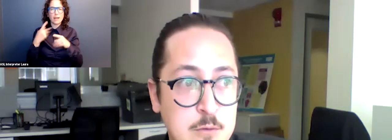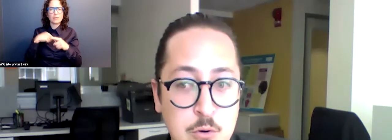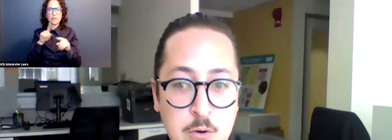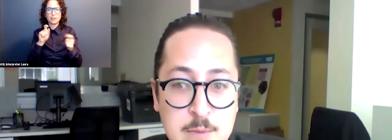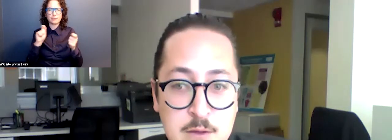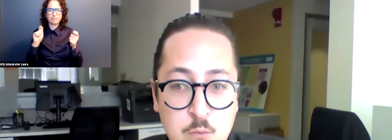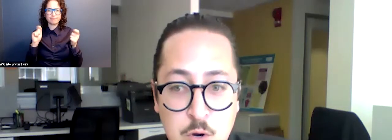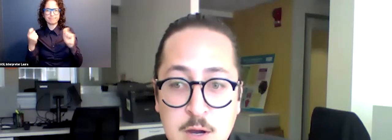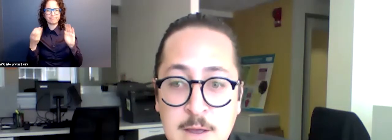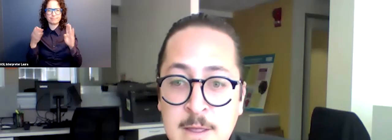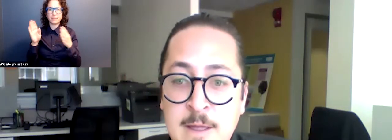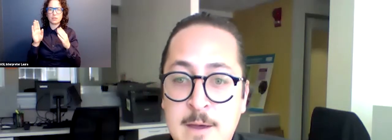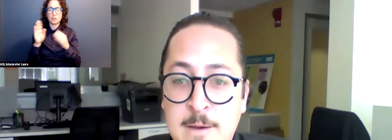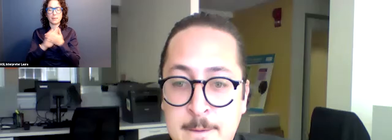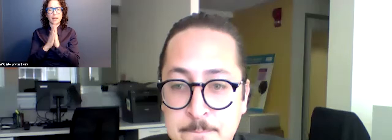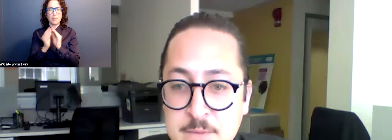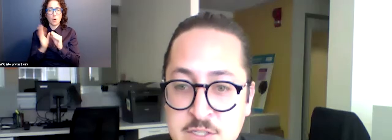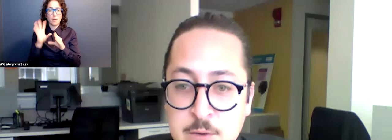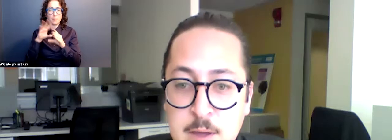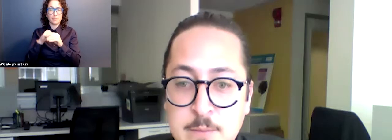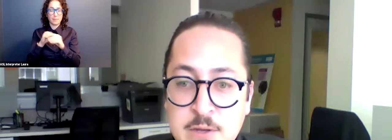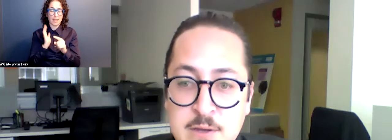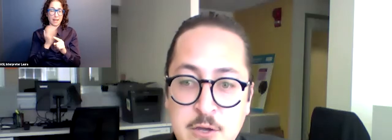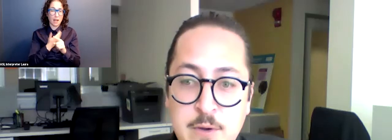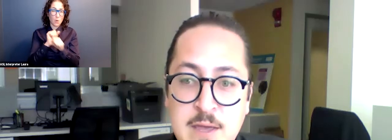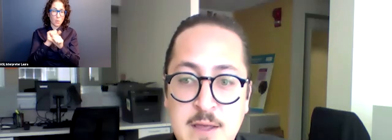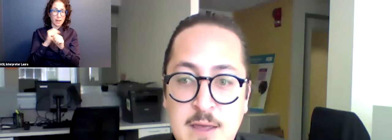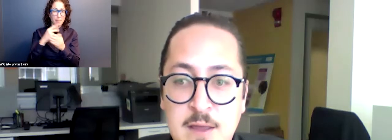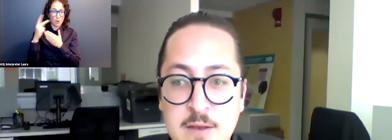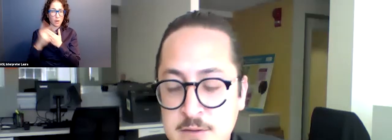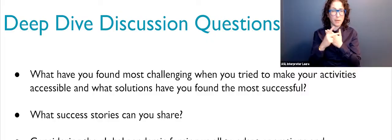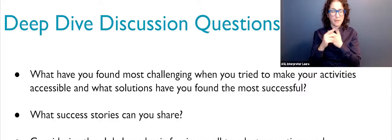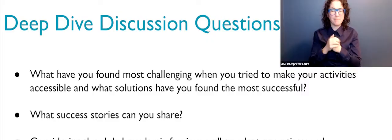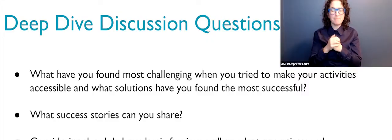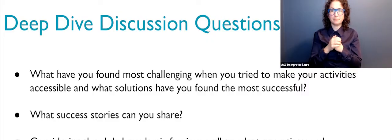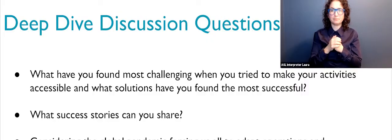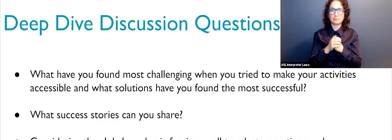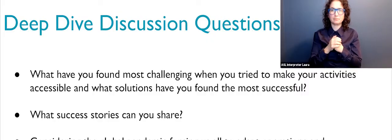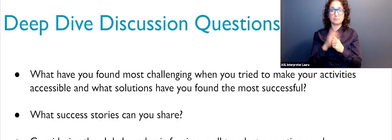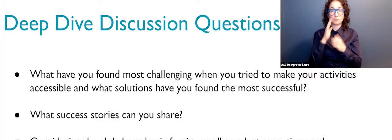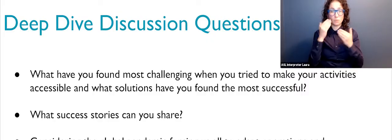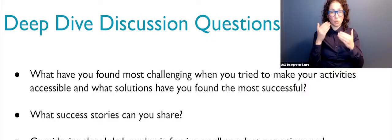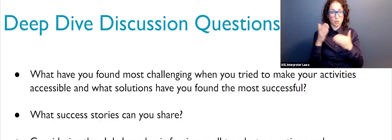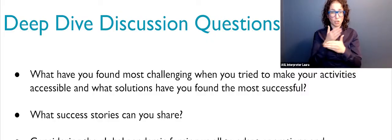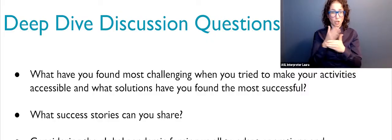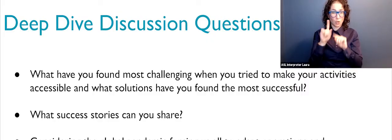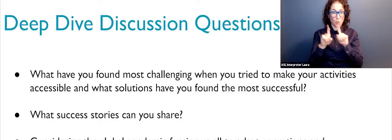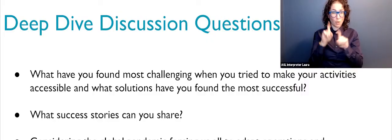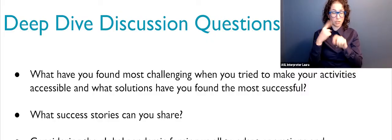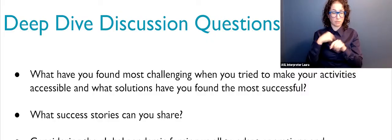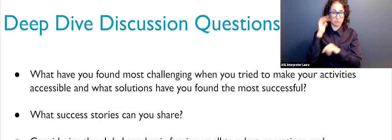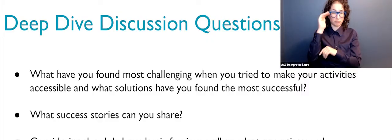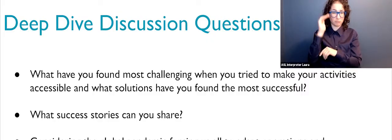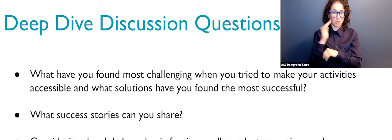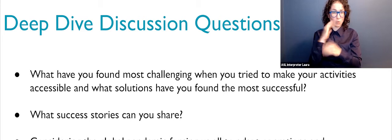inclusive in our programming and work. So I'm gonna go ahead and share the questions that we will be